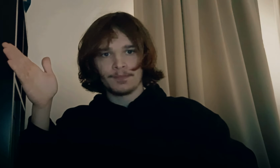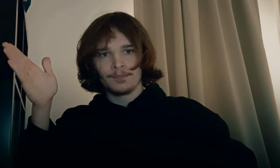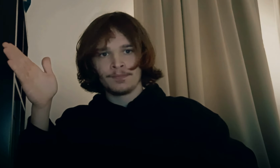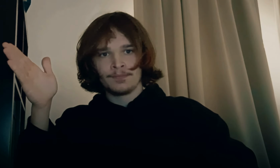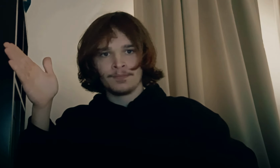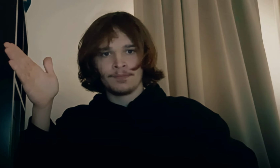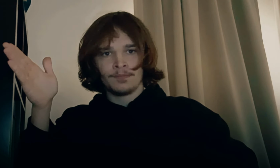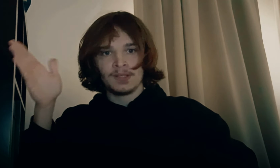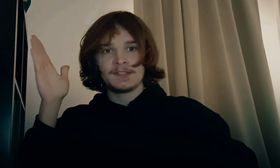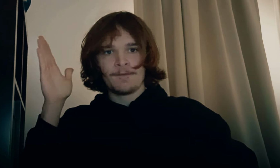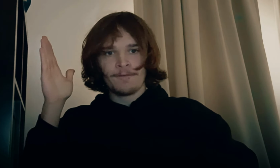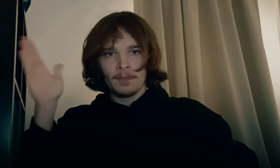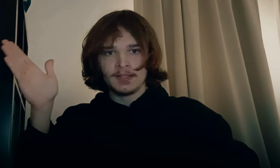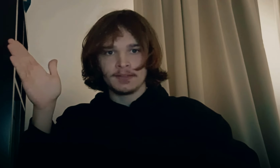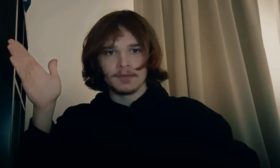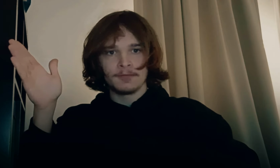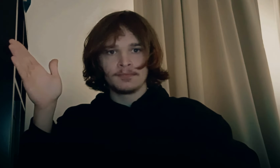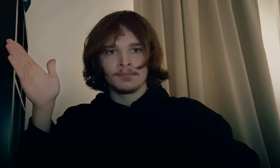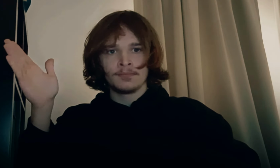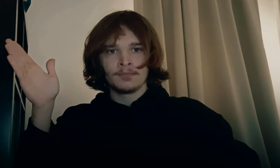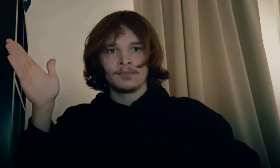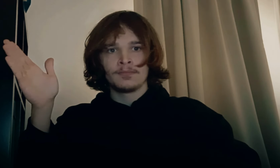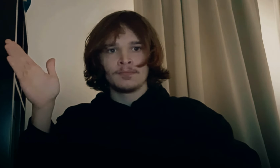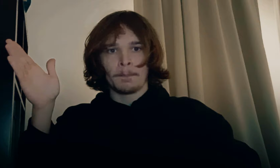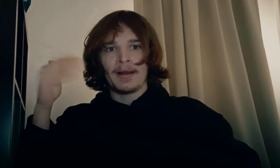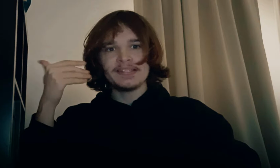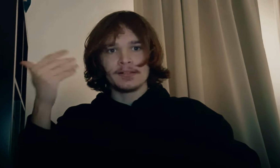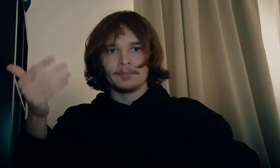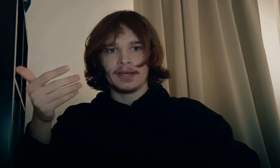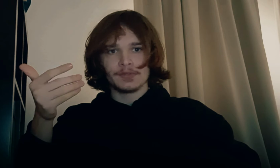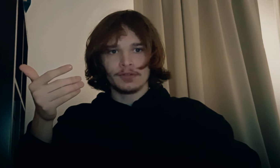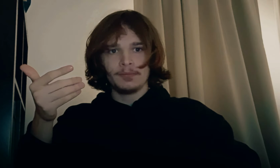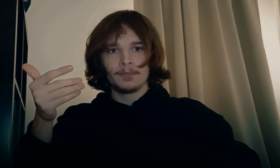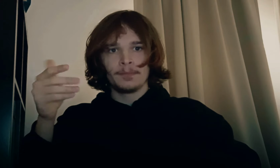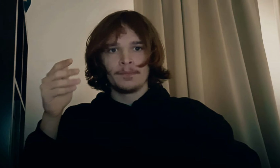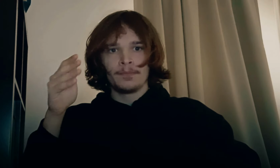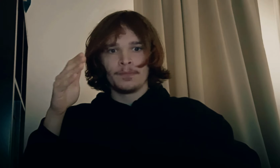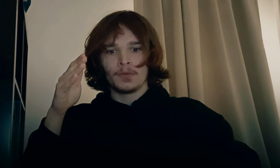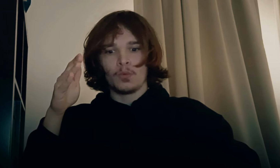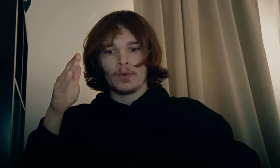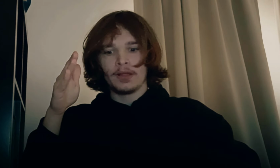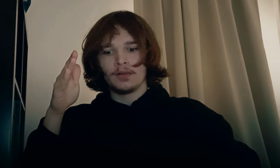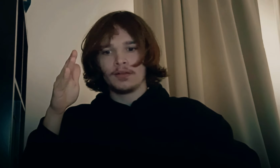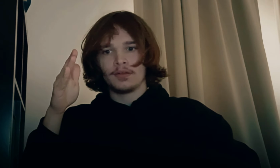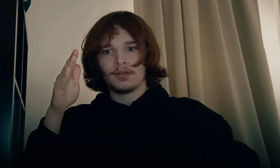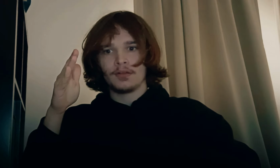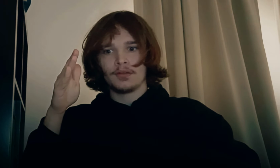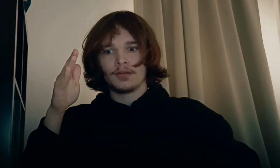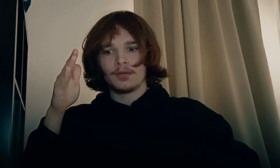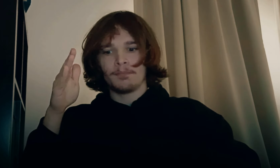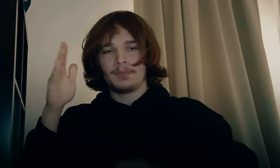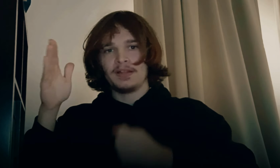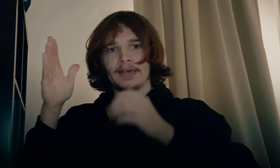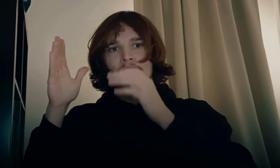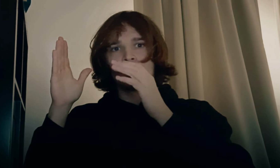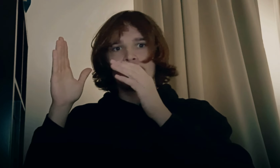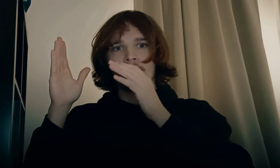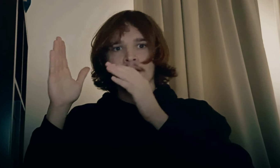It's feminine. Masculine person will be like